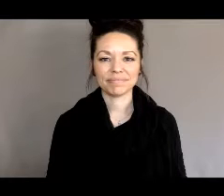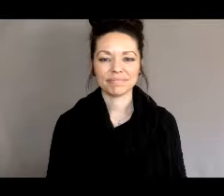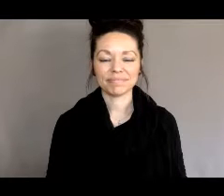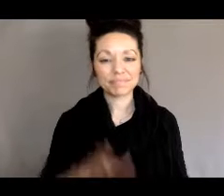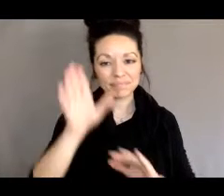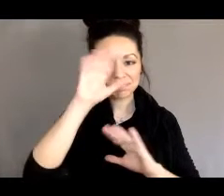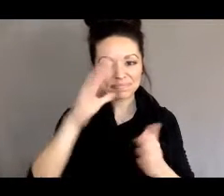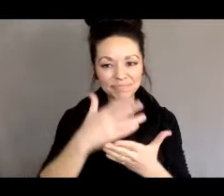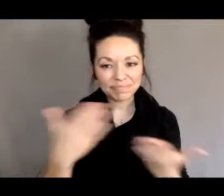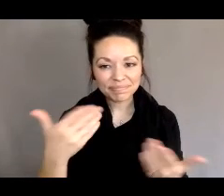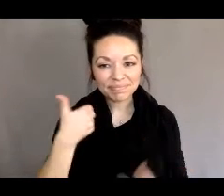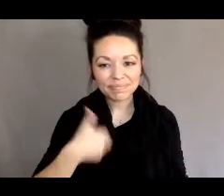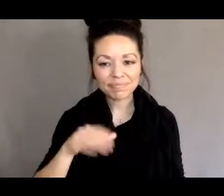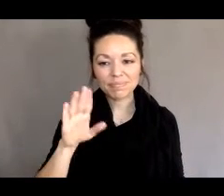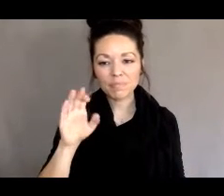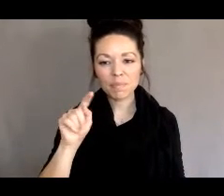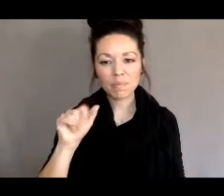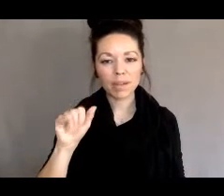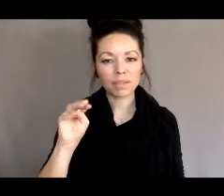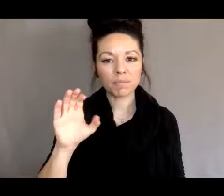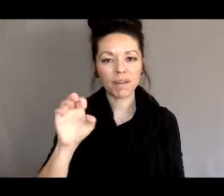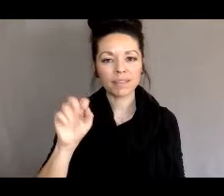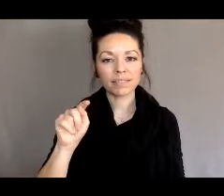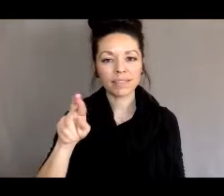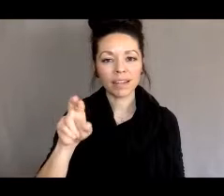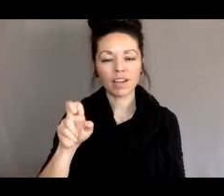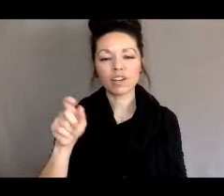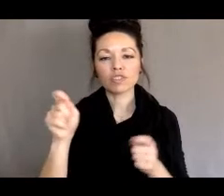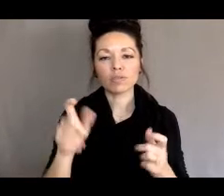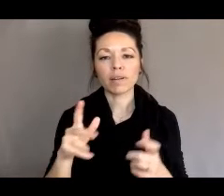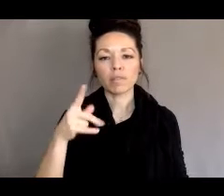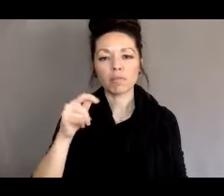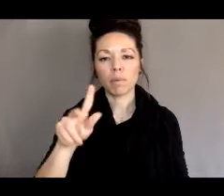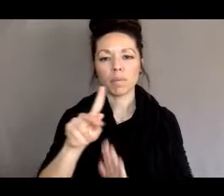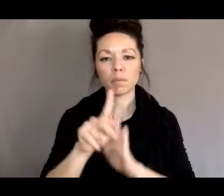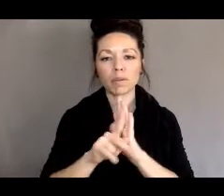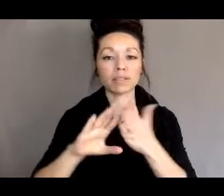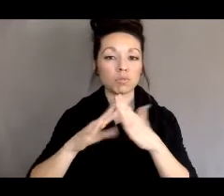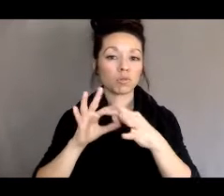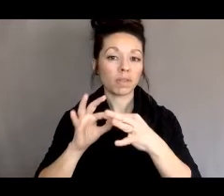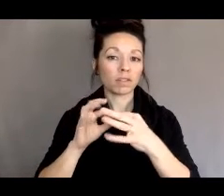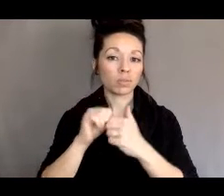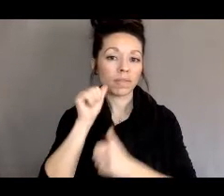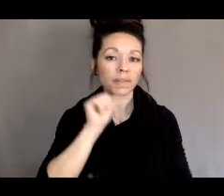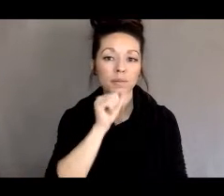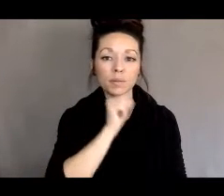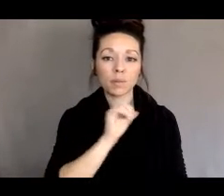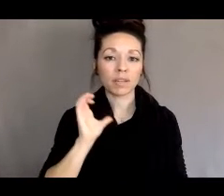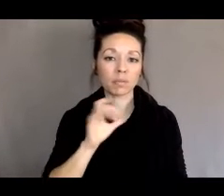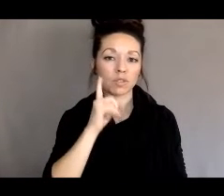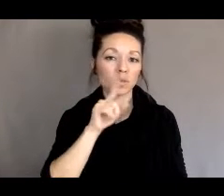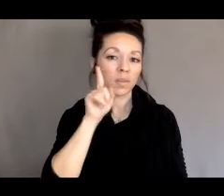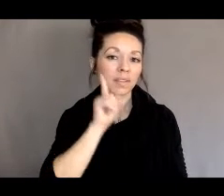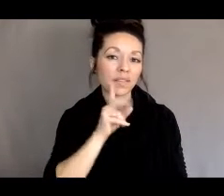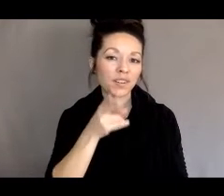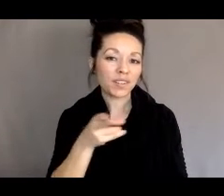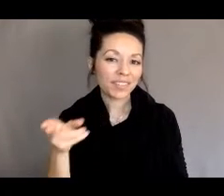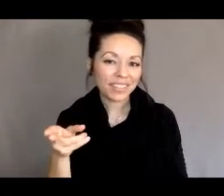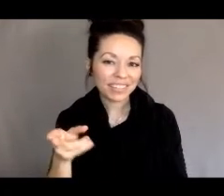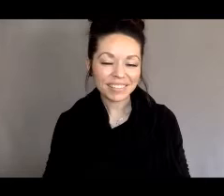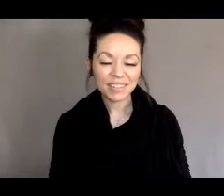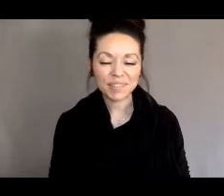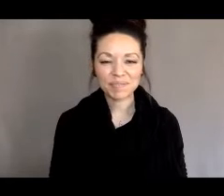Hi, everybody. Betty McIntyre, Director of Public Policy and Community Relations with the Arizona Commission for the Deaf and the Hard of